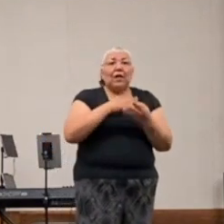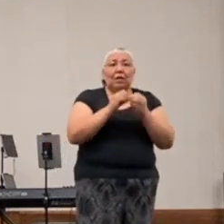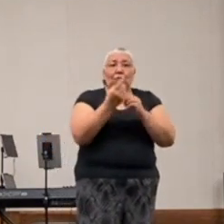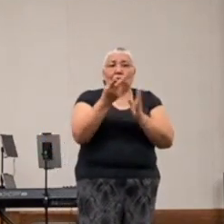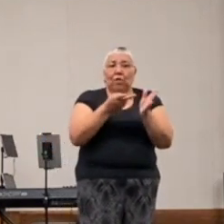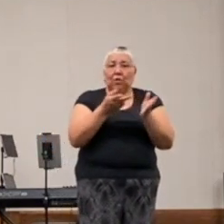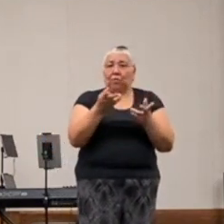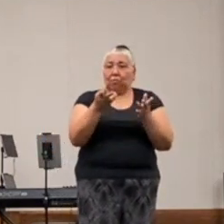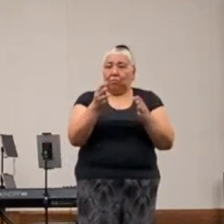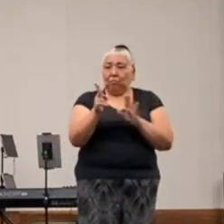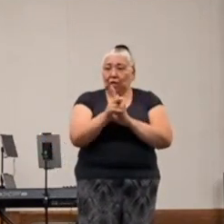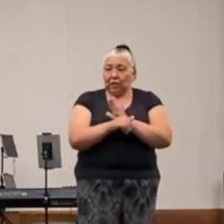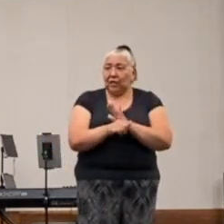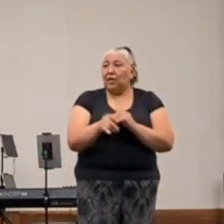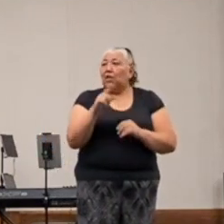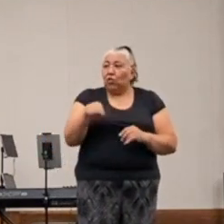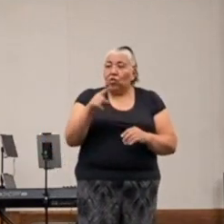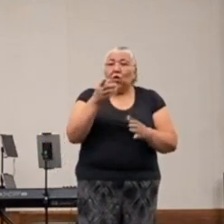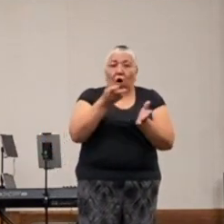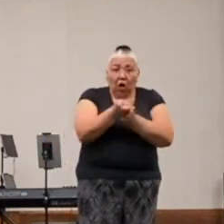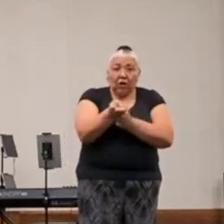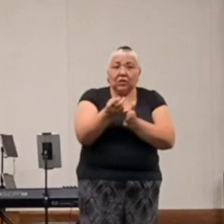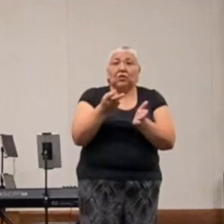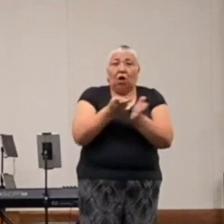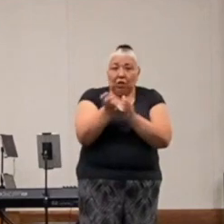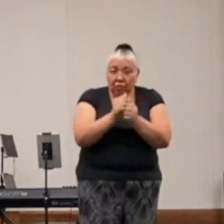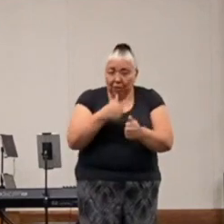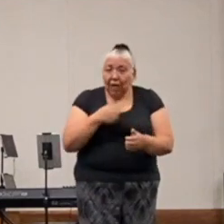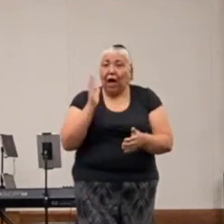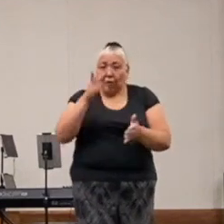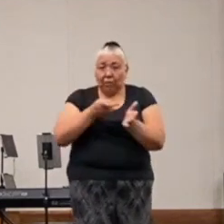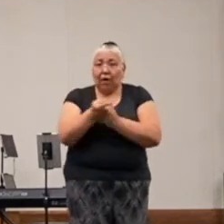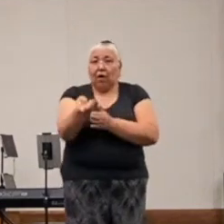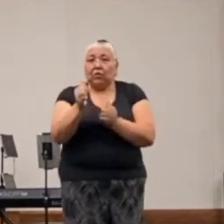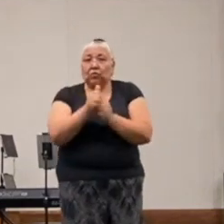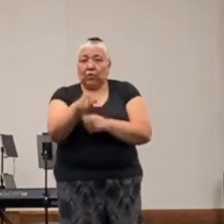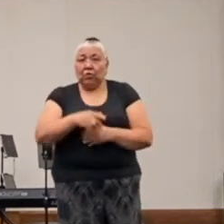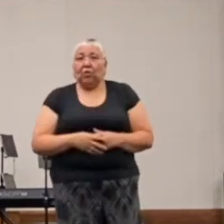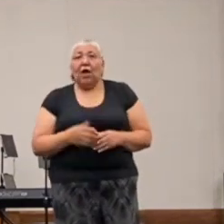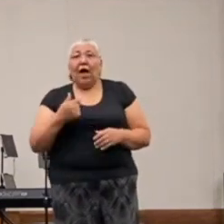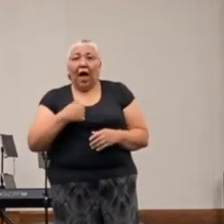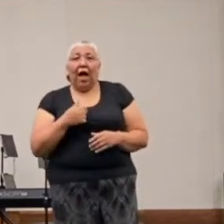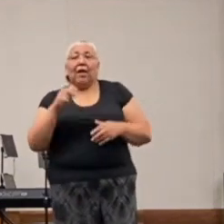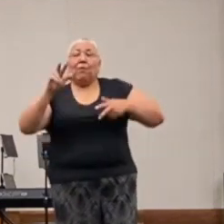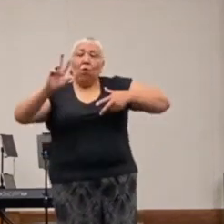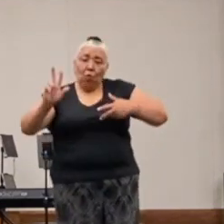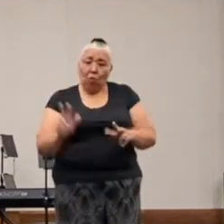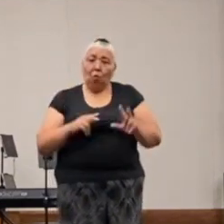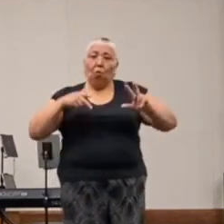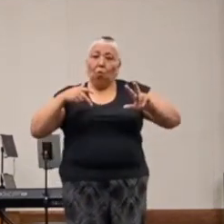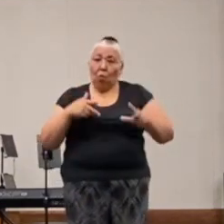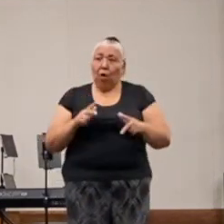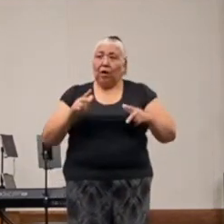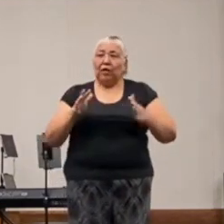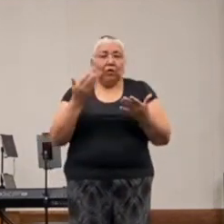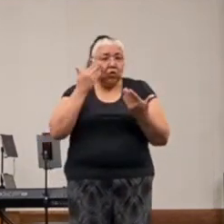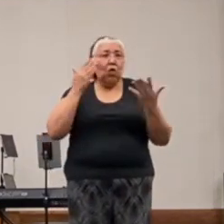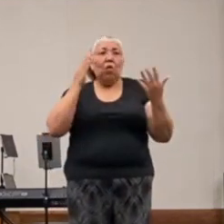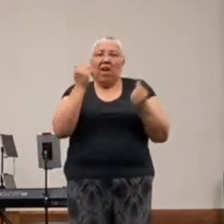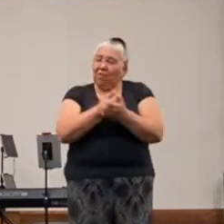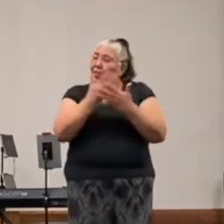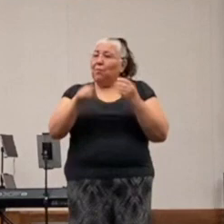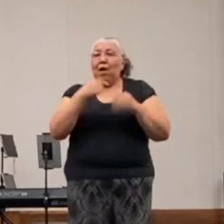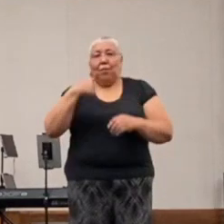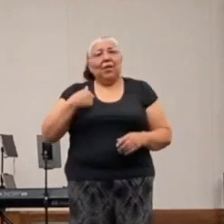That's all I care about. As long as you're honest. If you're honest with me, I'm going to be honest with you. I am a walking, you know everything about